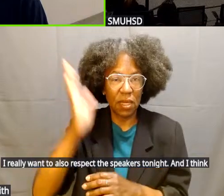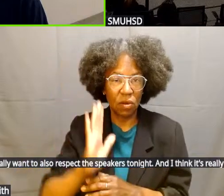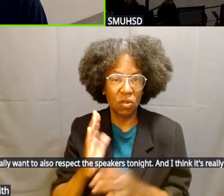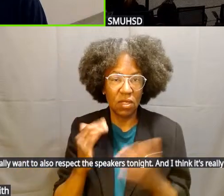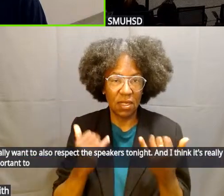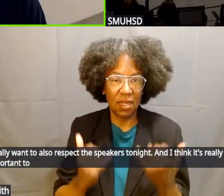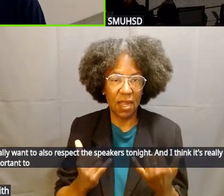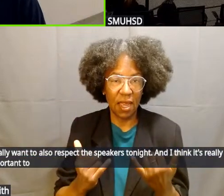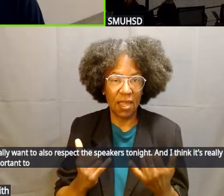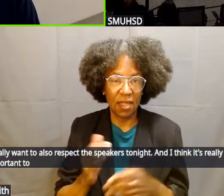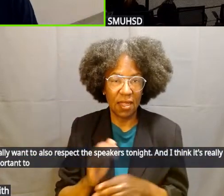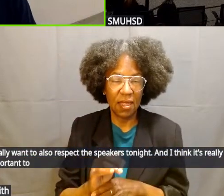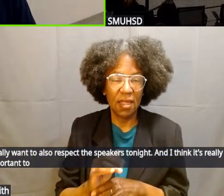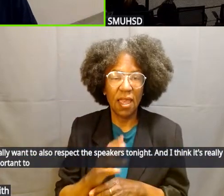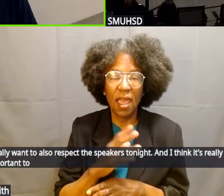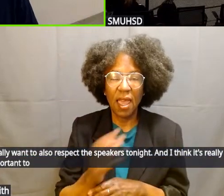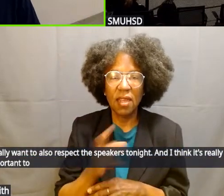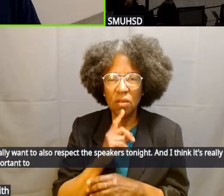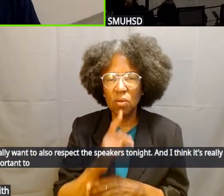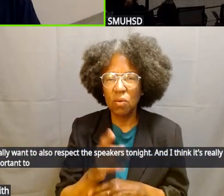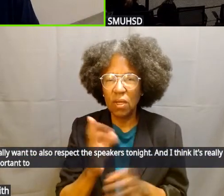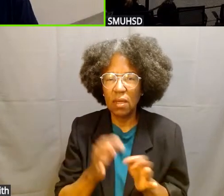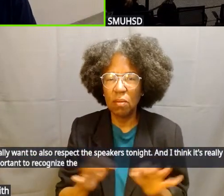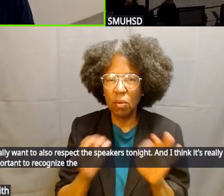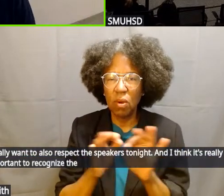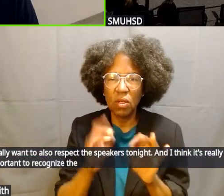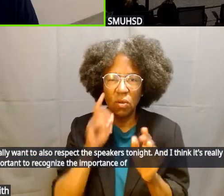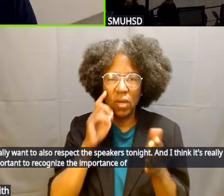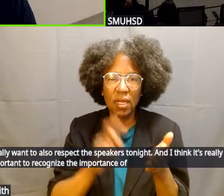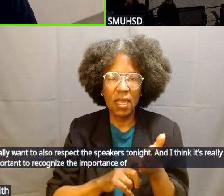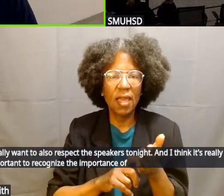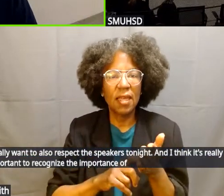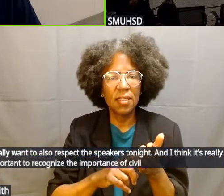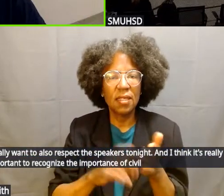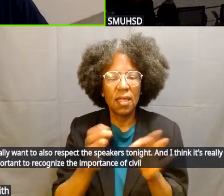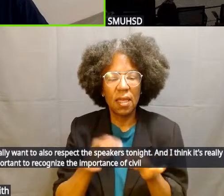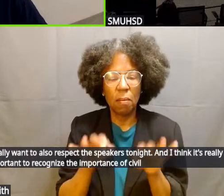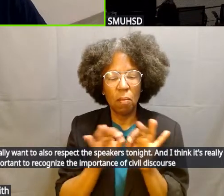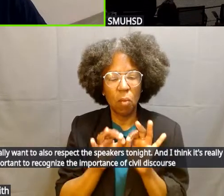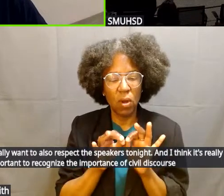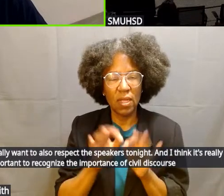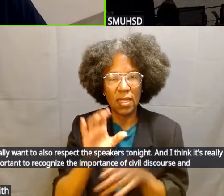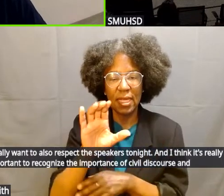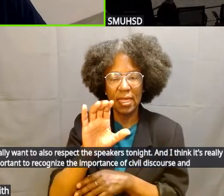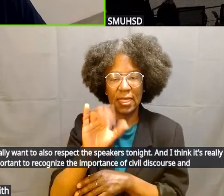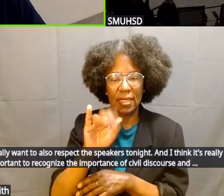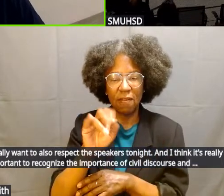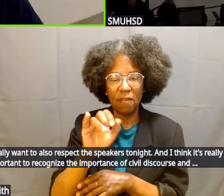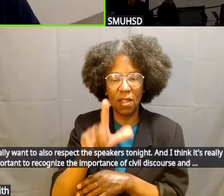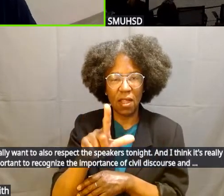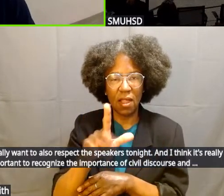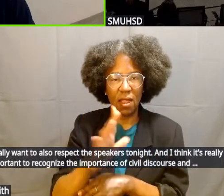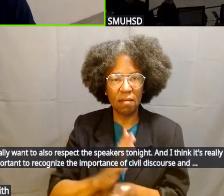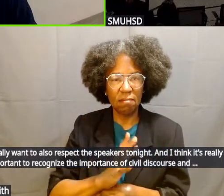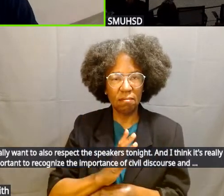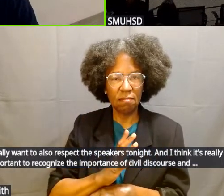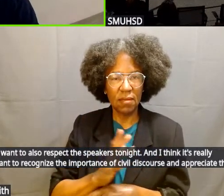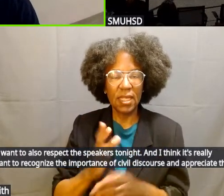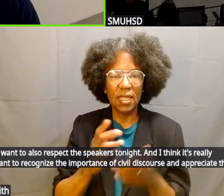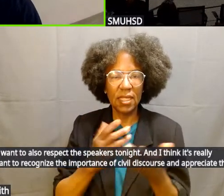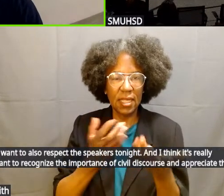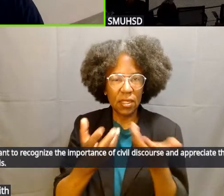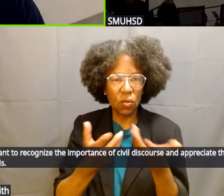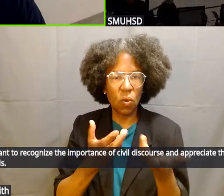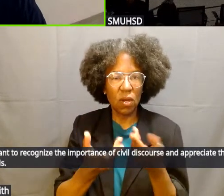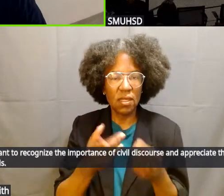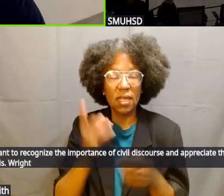to recognize the importance of civil discourse and appreciate I think Ms. Wright